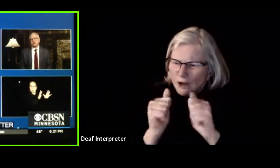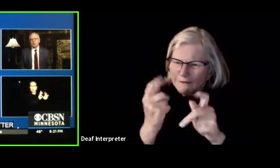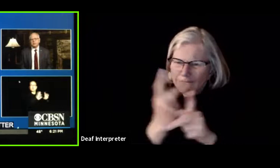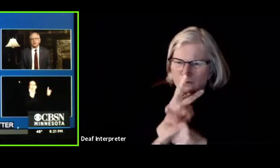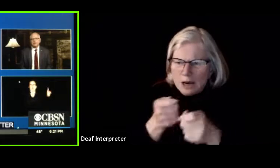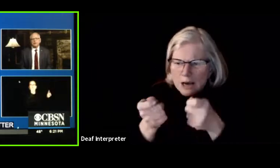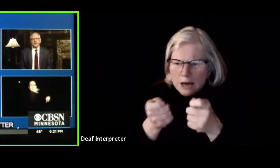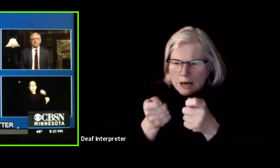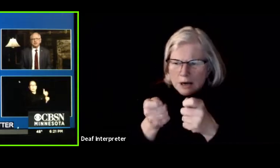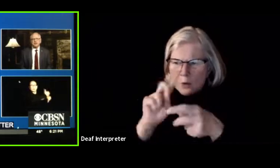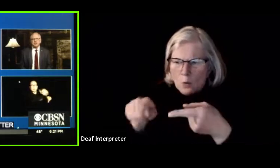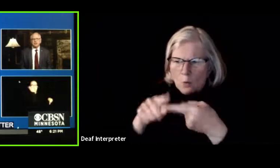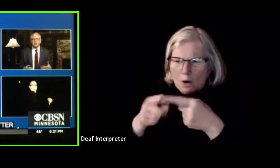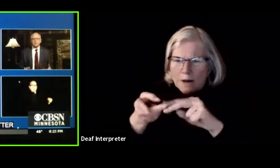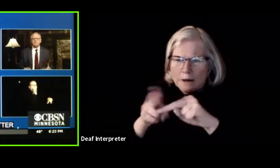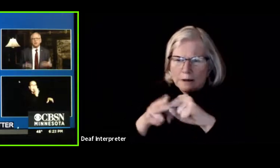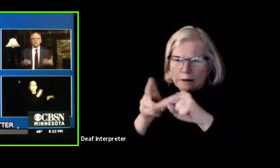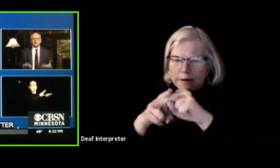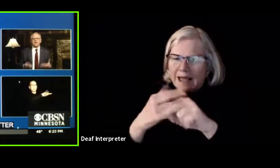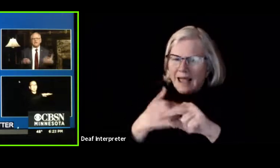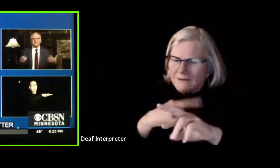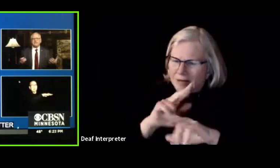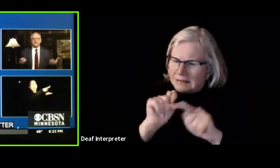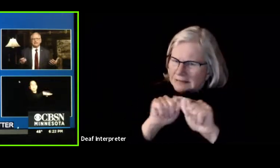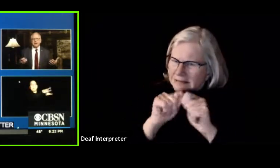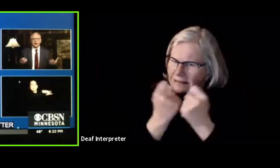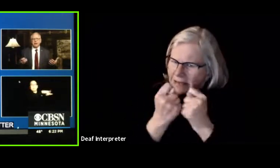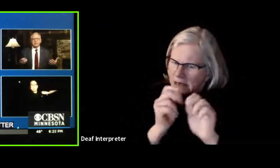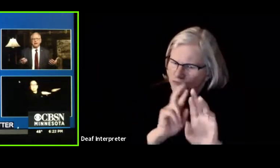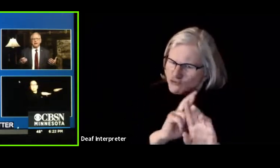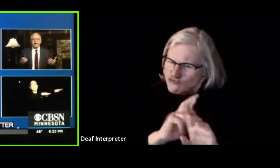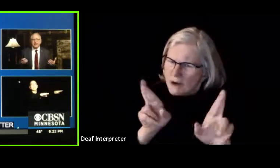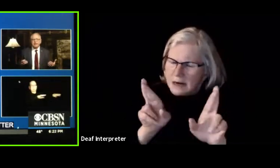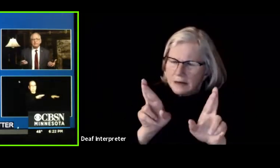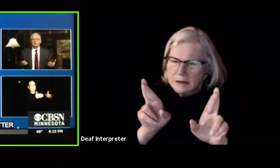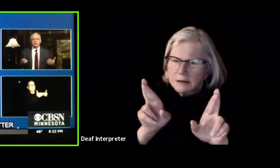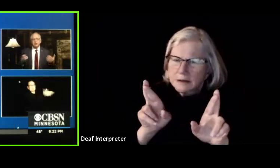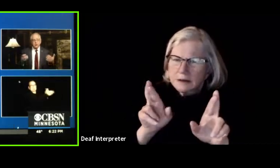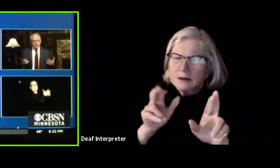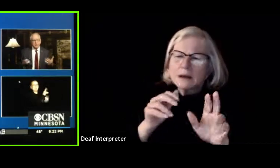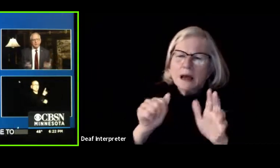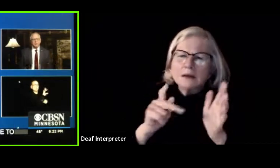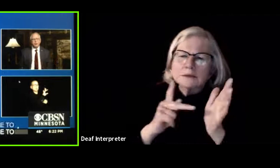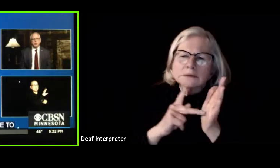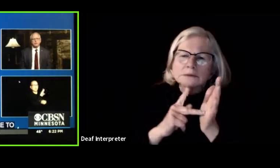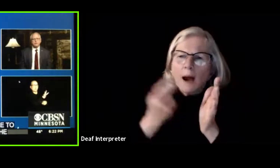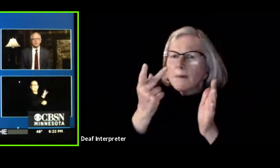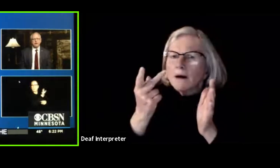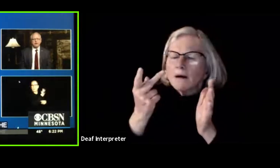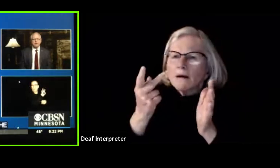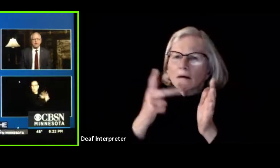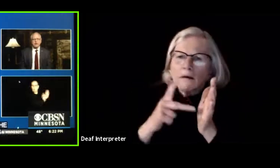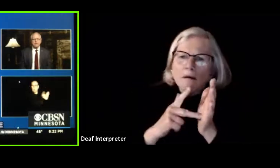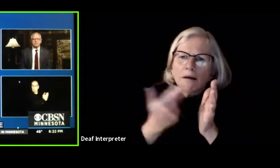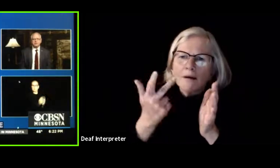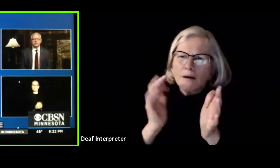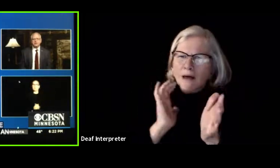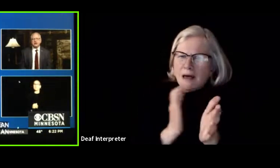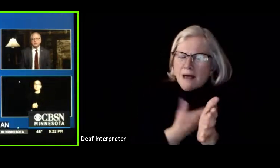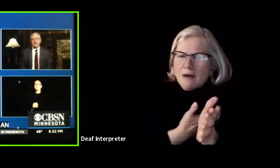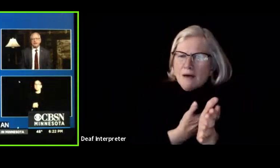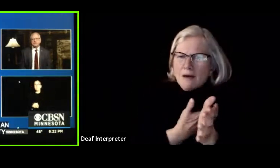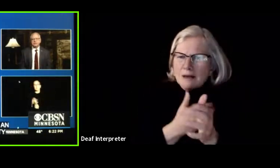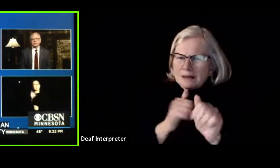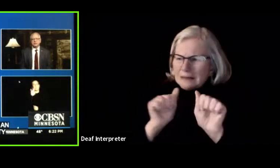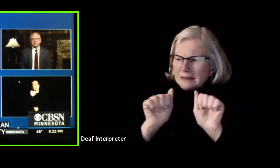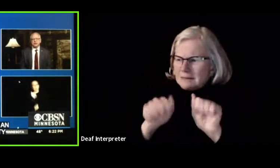almost triple our capacity in 24, 48, and 72 hours if we can keep our workers in place. And Minnesota is now